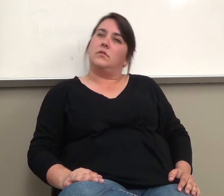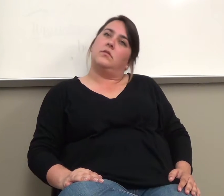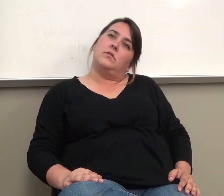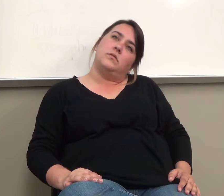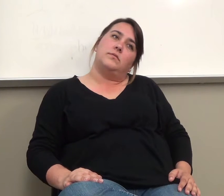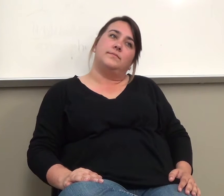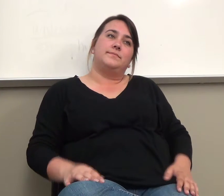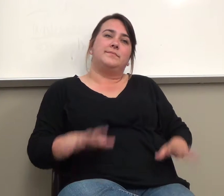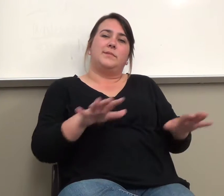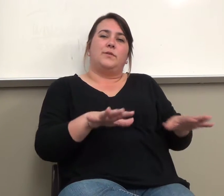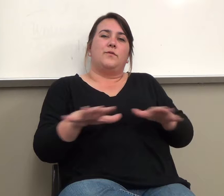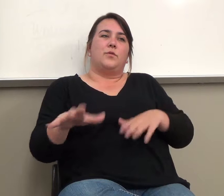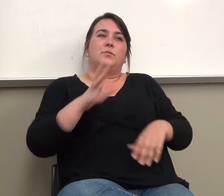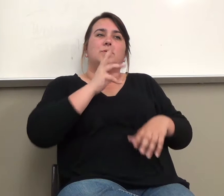spoken English.